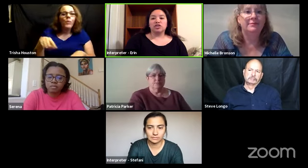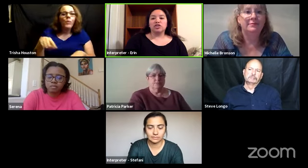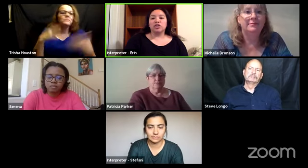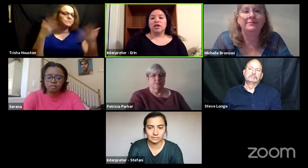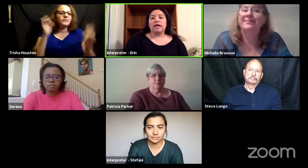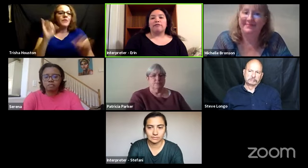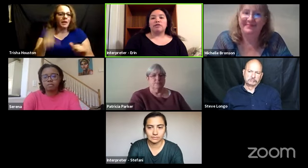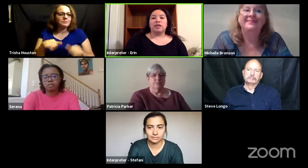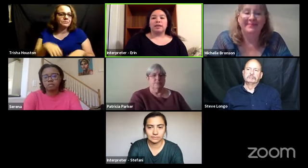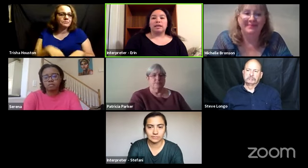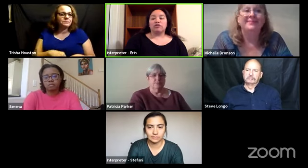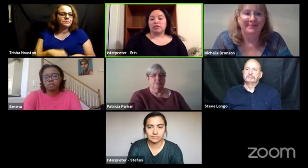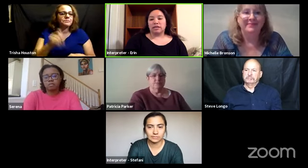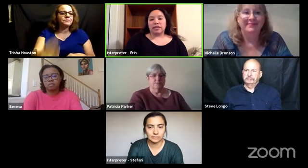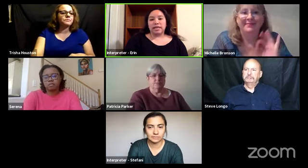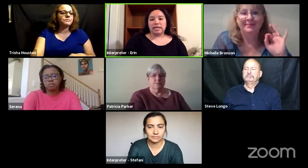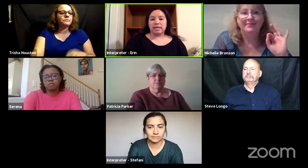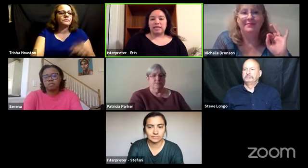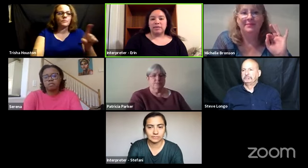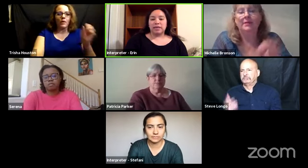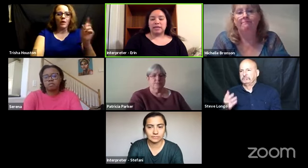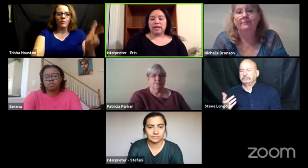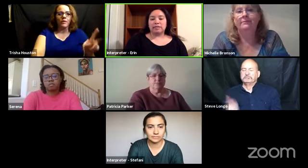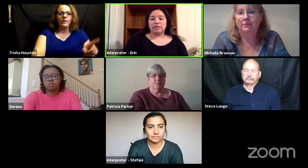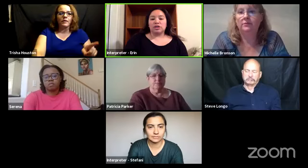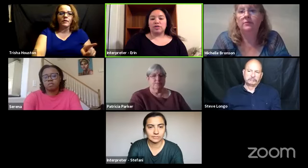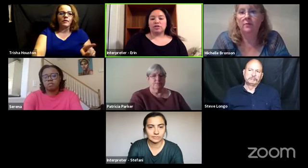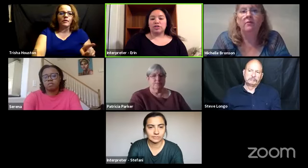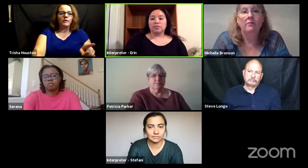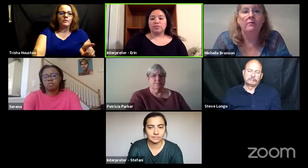concerns. If there's anybody interested in attending these meetings, that can be shared there too.